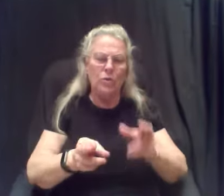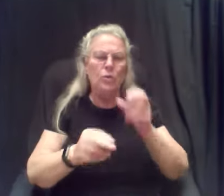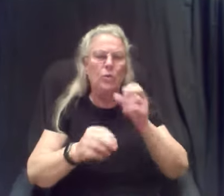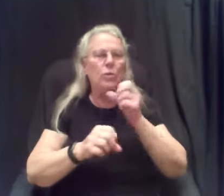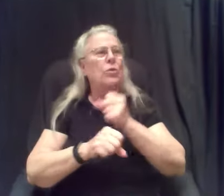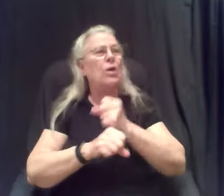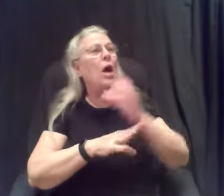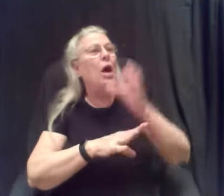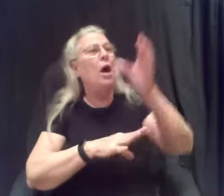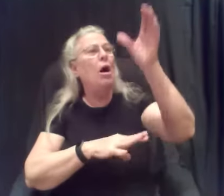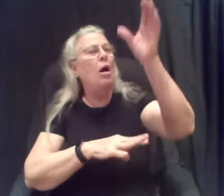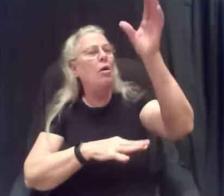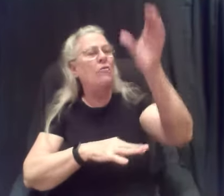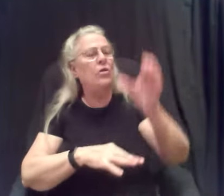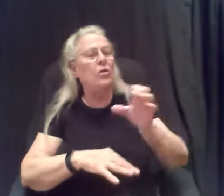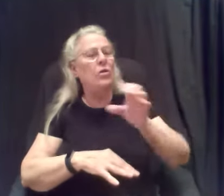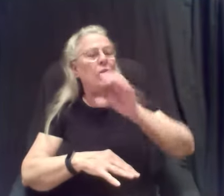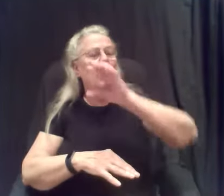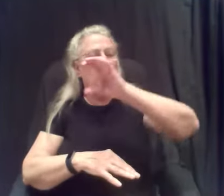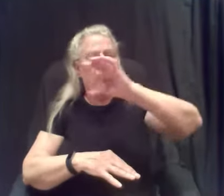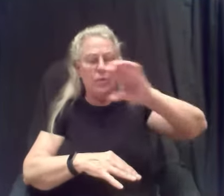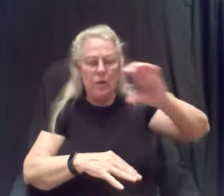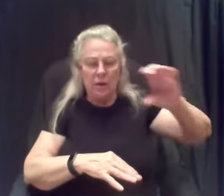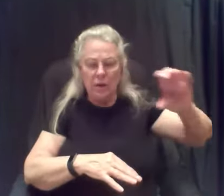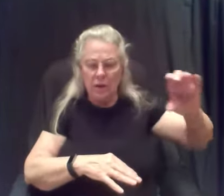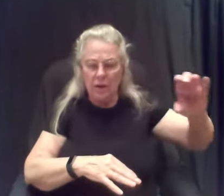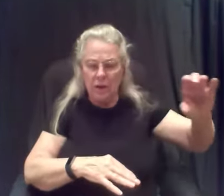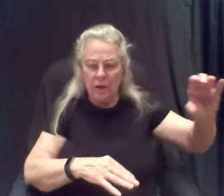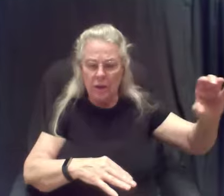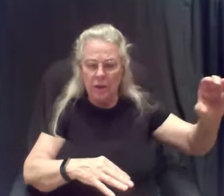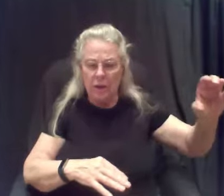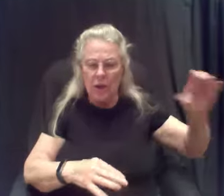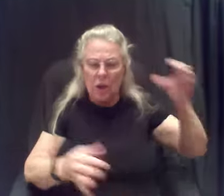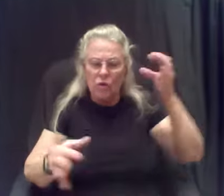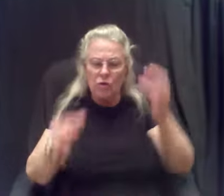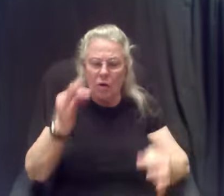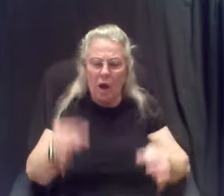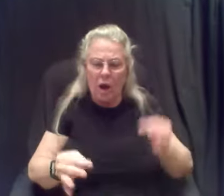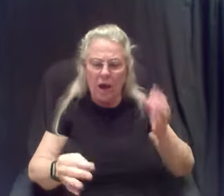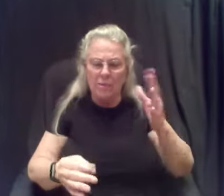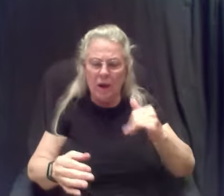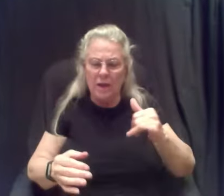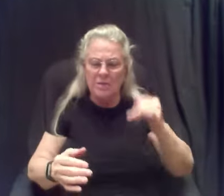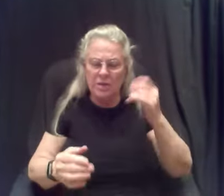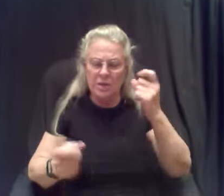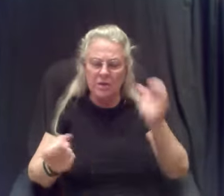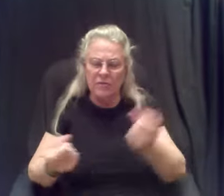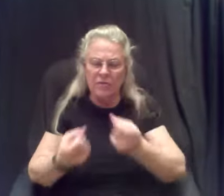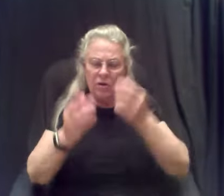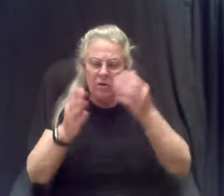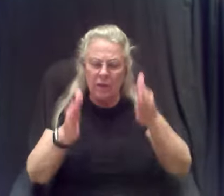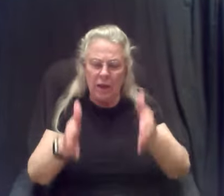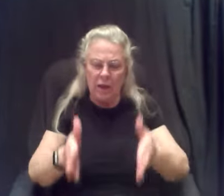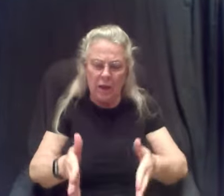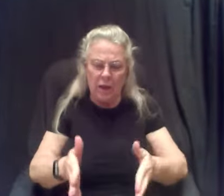Calvary. He tried by sinful men,